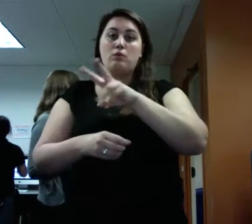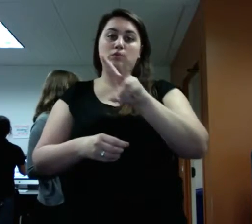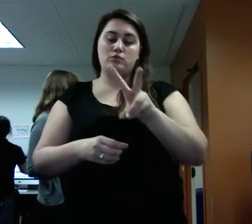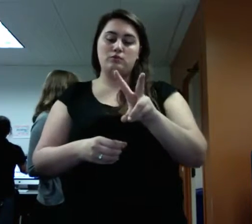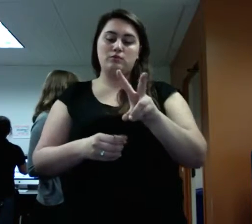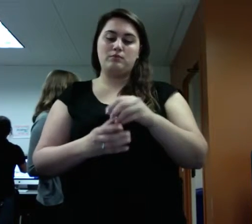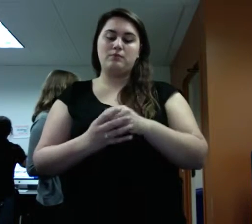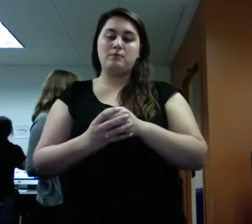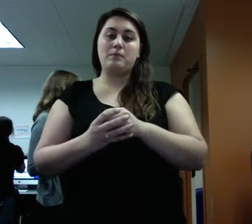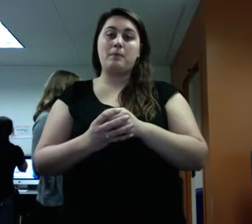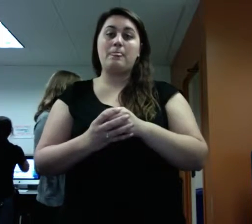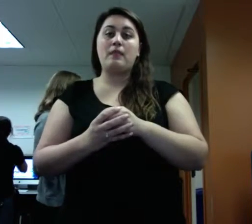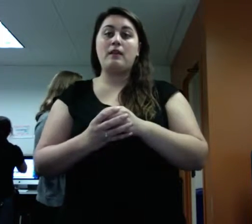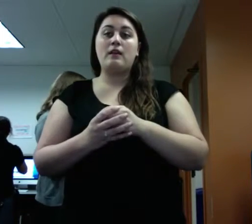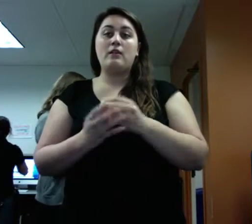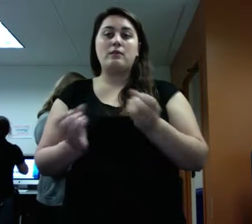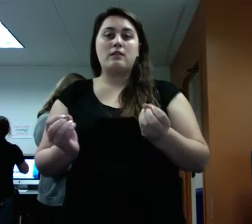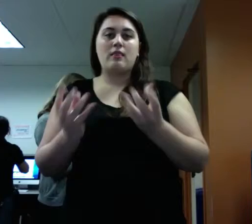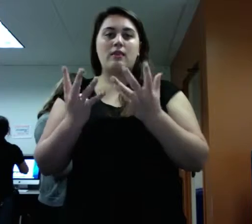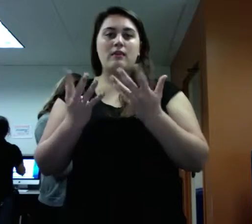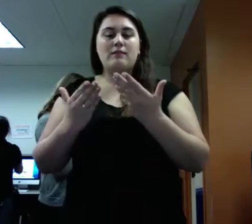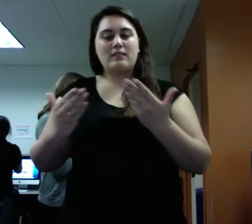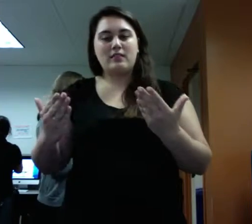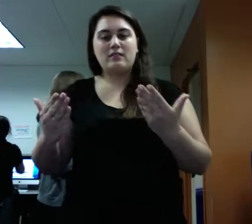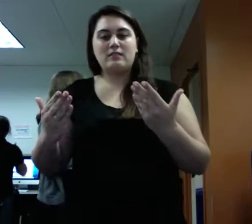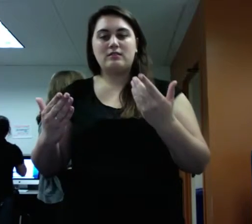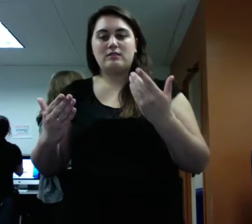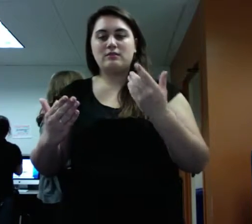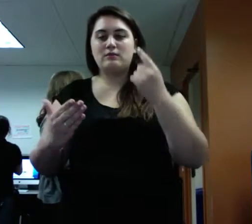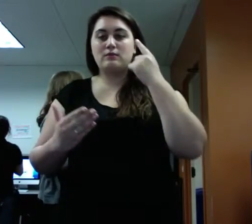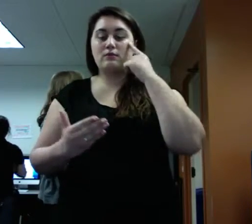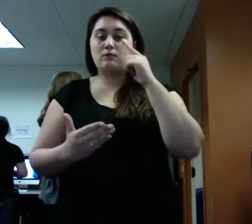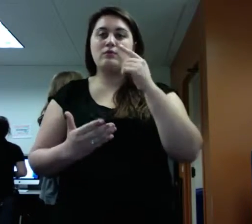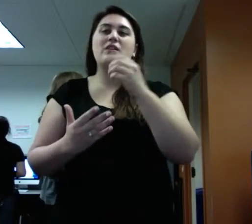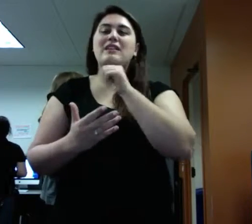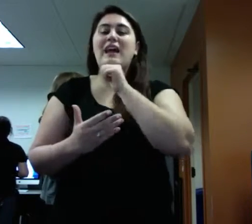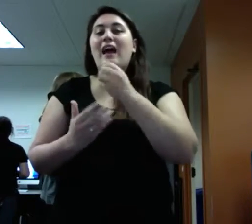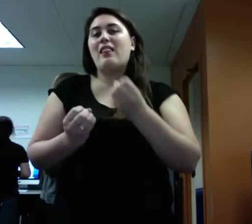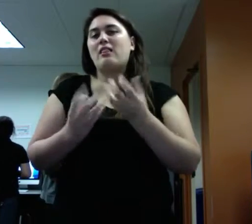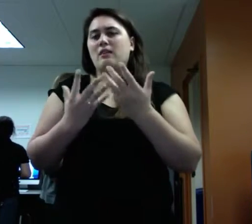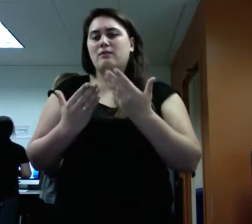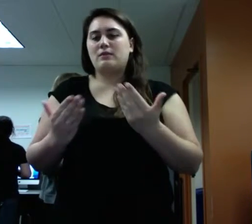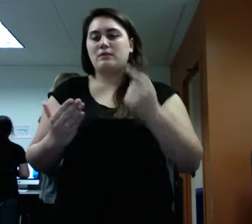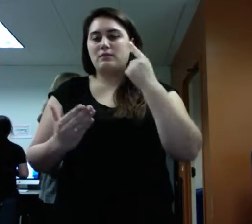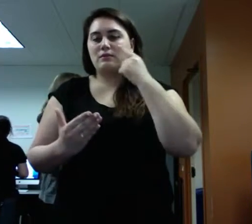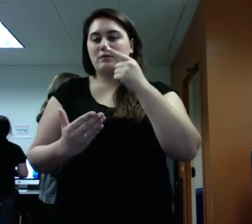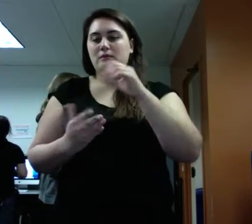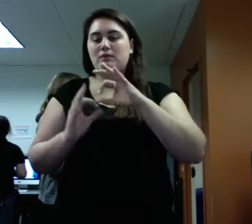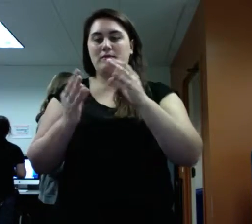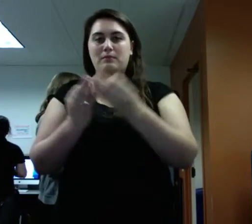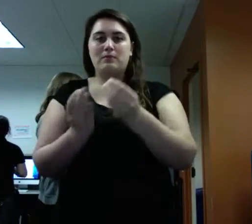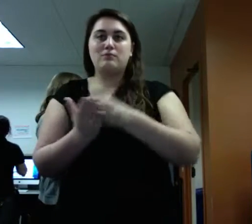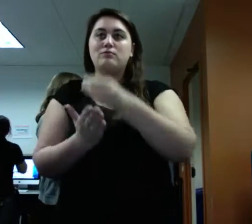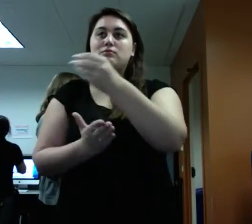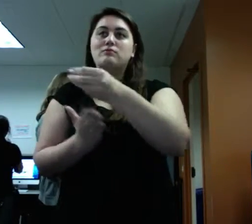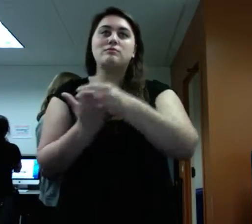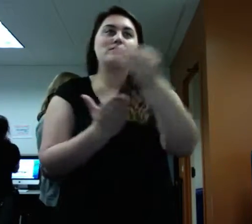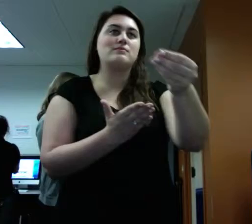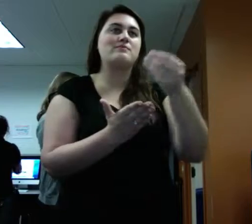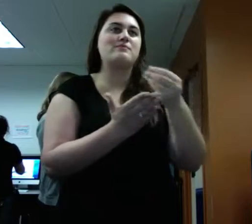goods and few things for families to spend money on, so their savings accumulated. By the time the